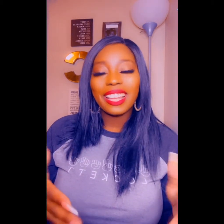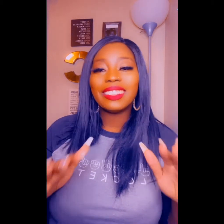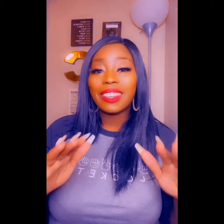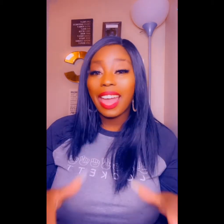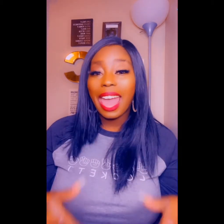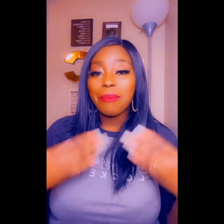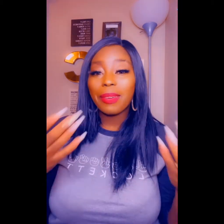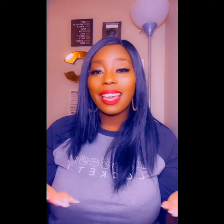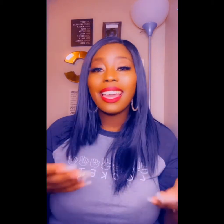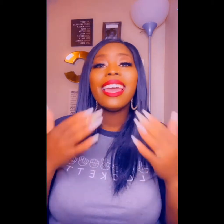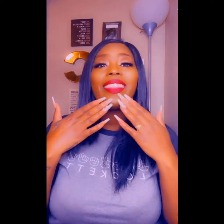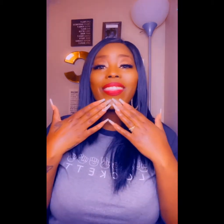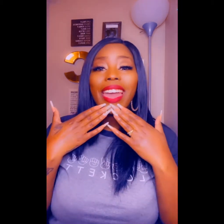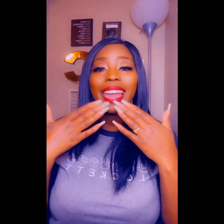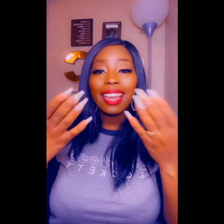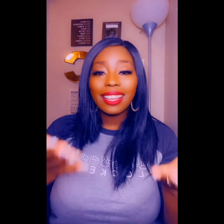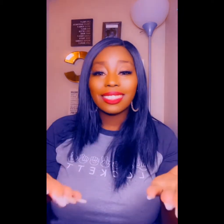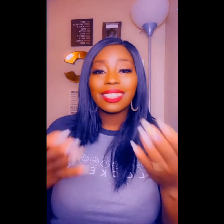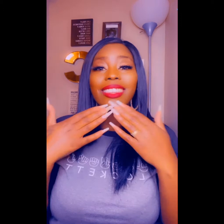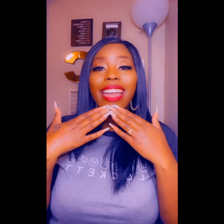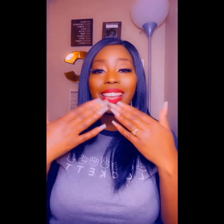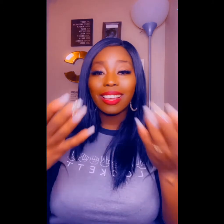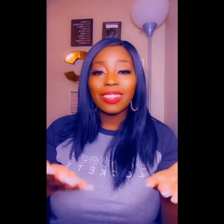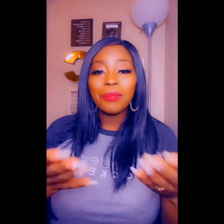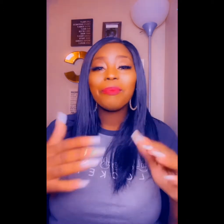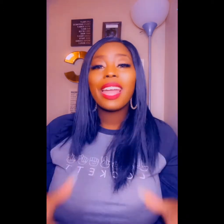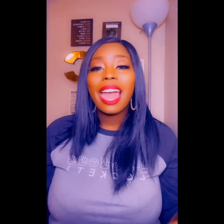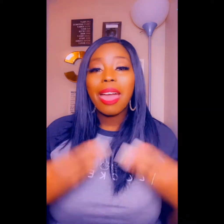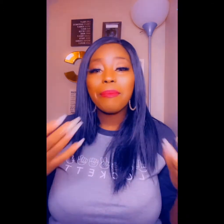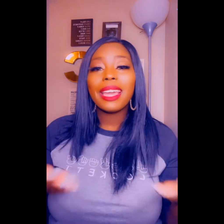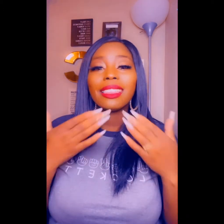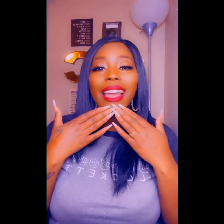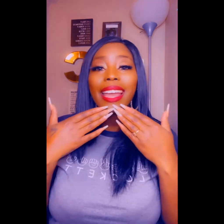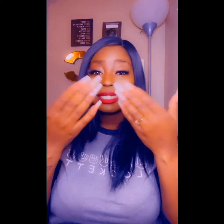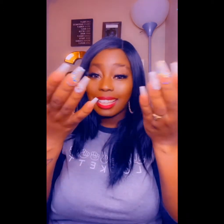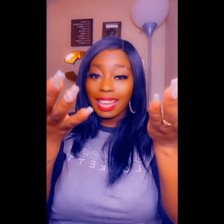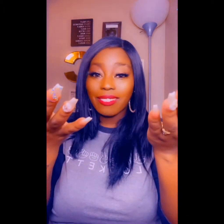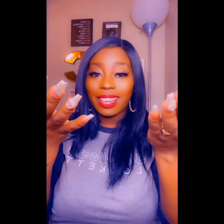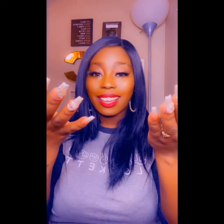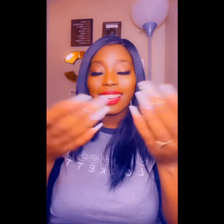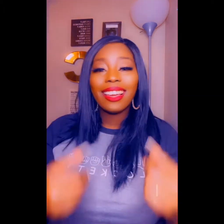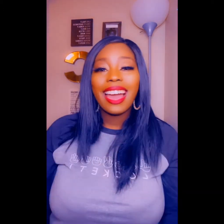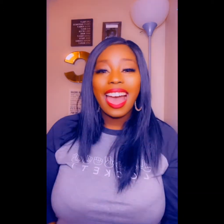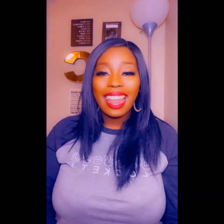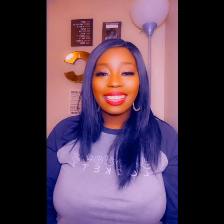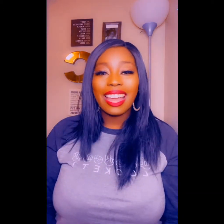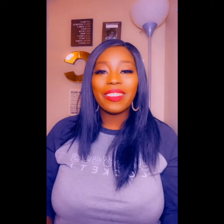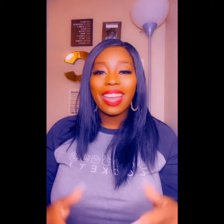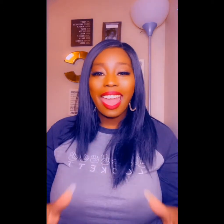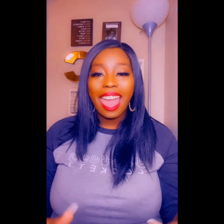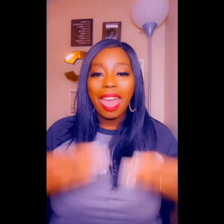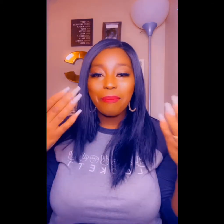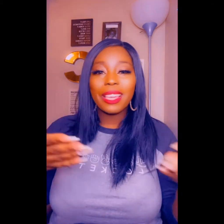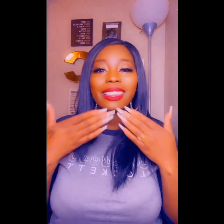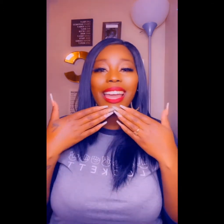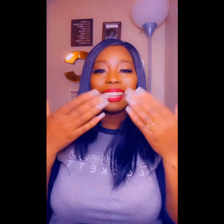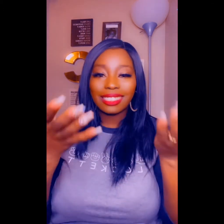So happy, thanks, thank you. Happy Thanksgiving. I like that one. Happy